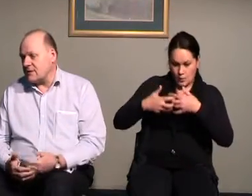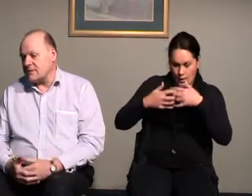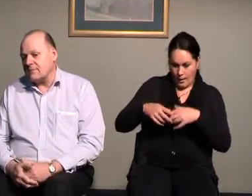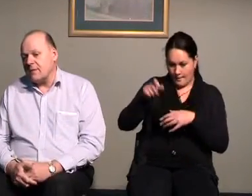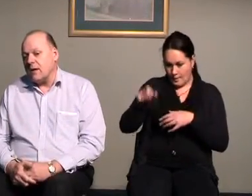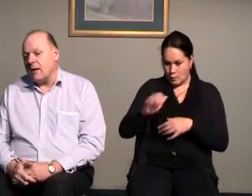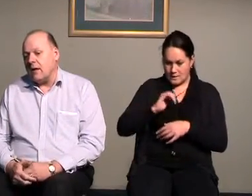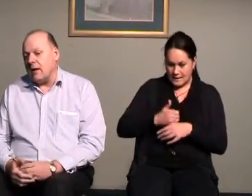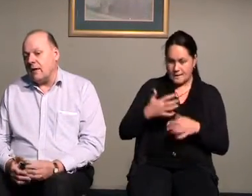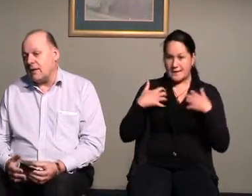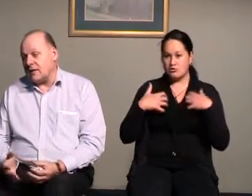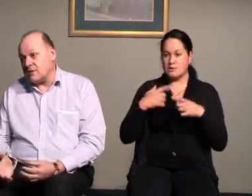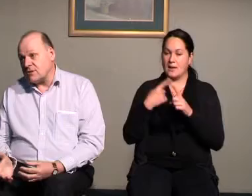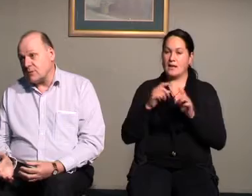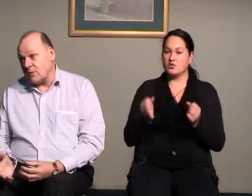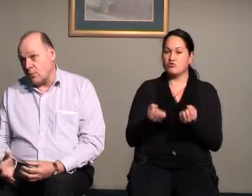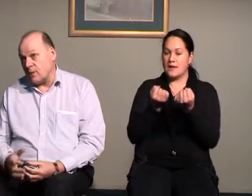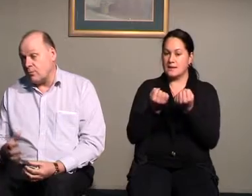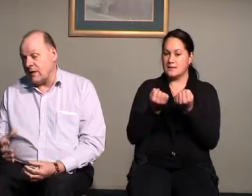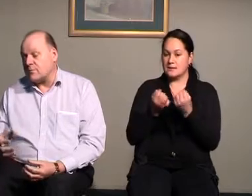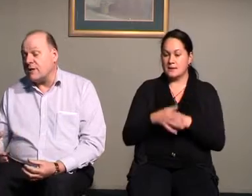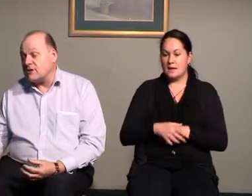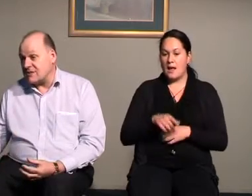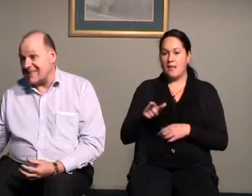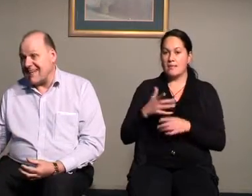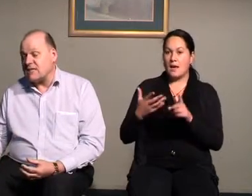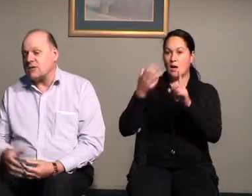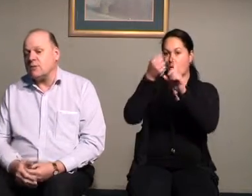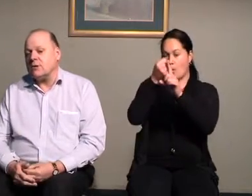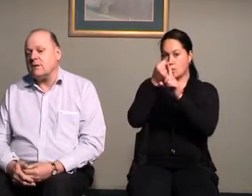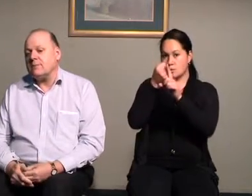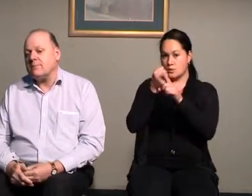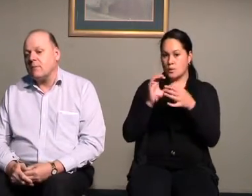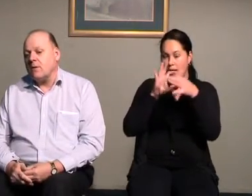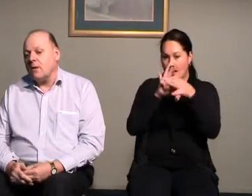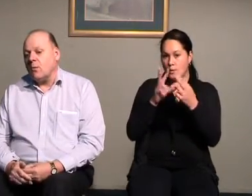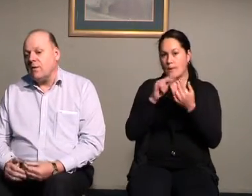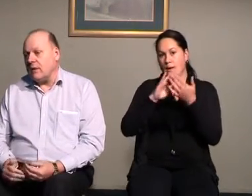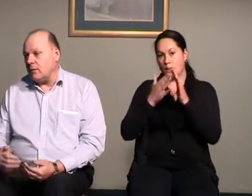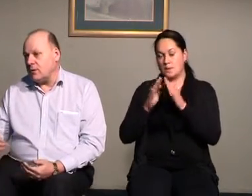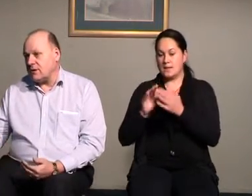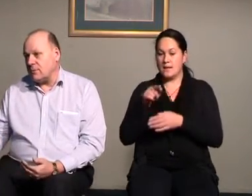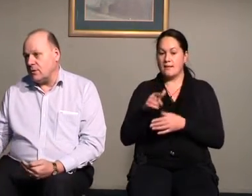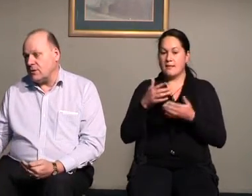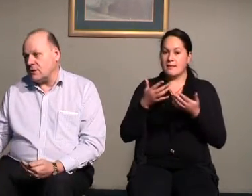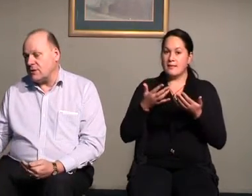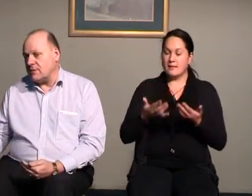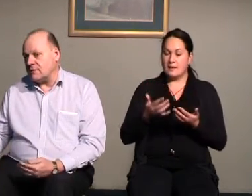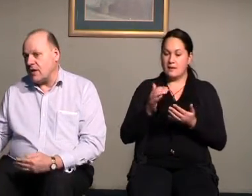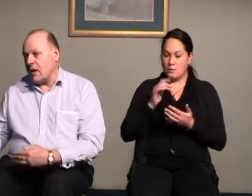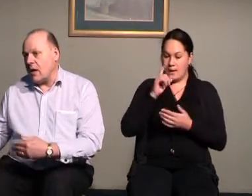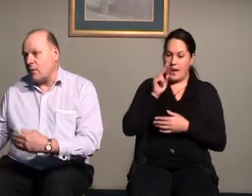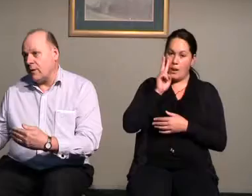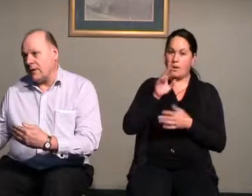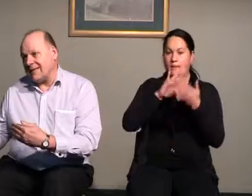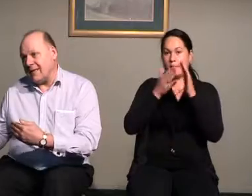and strengths and their connections or their aspirations to connect to community, we then look at community in terms